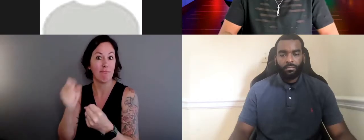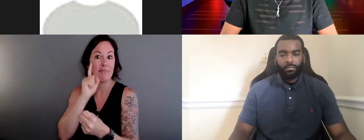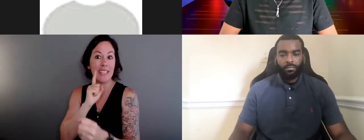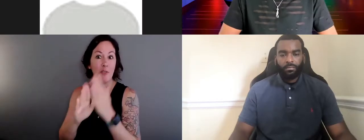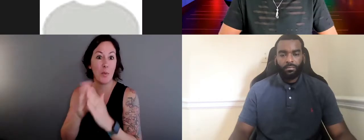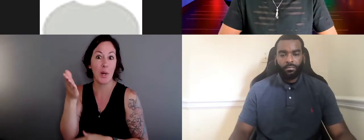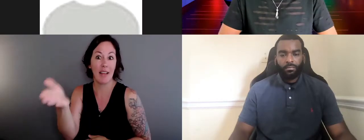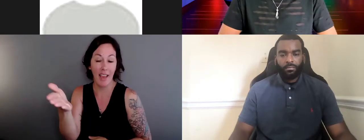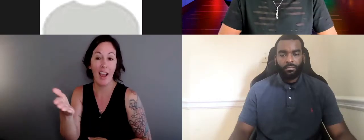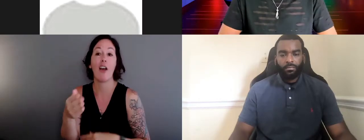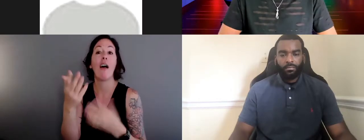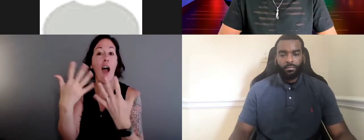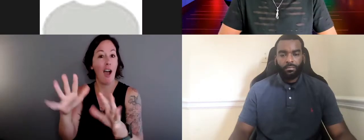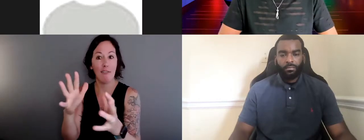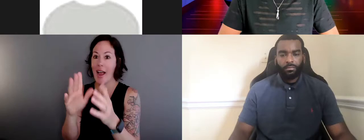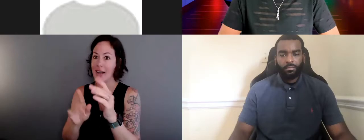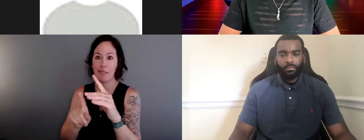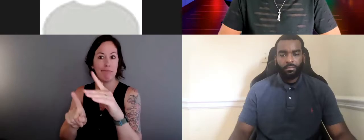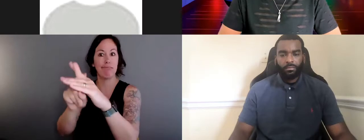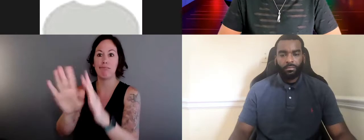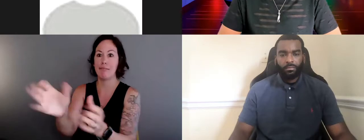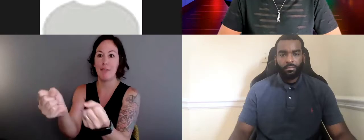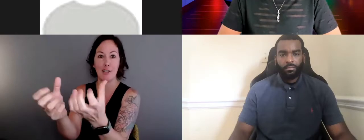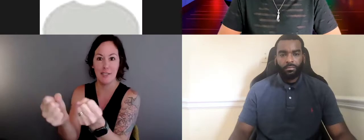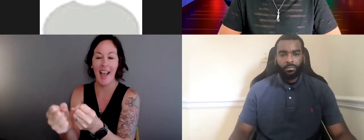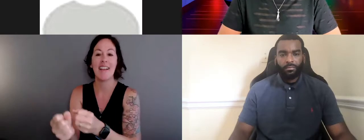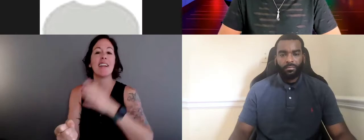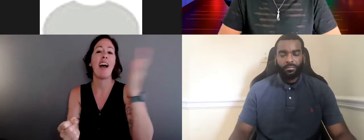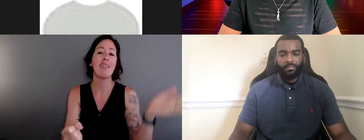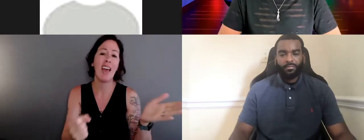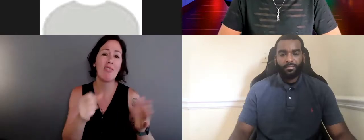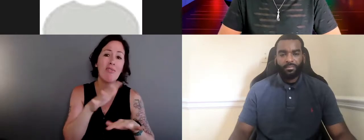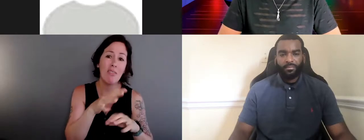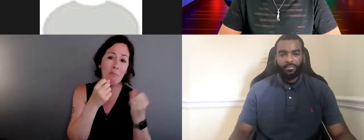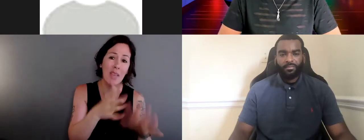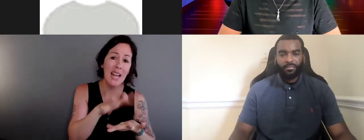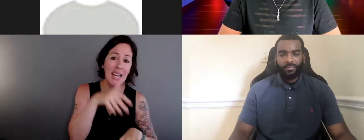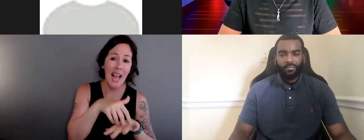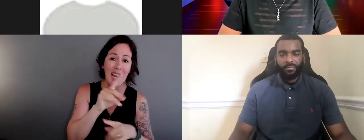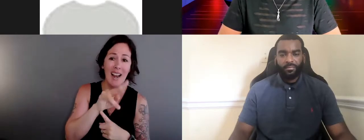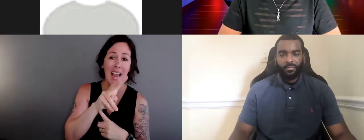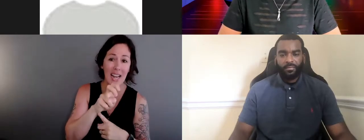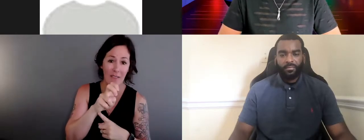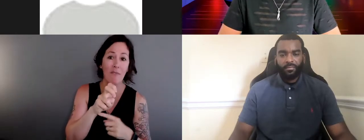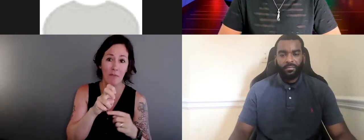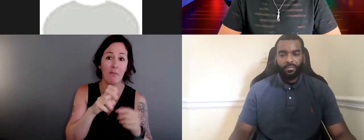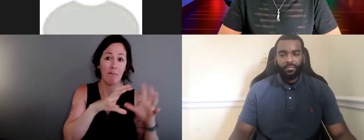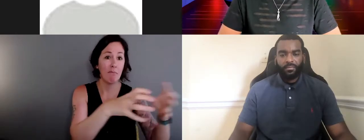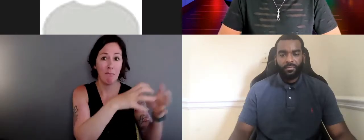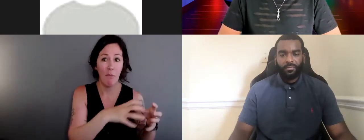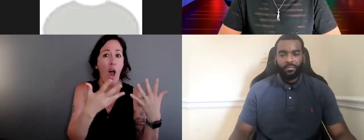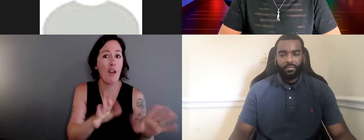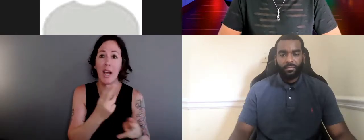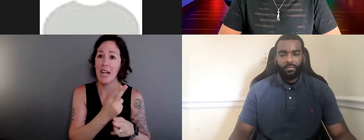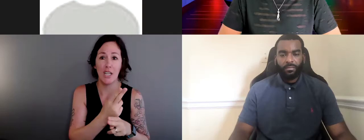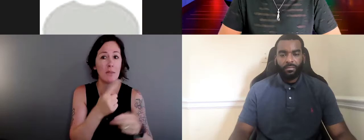started a deaf school in Martha's Vineyard, or they came over to Martha's Vineyard, where there were many deaf people, and there were